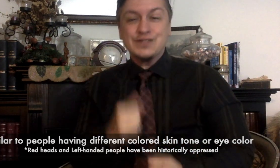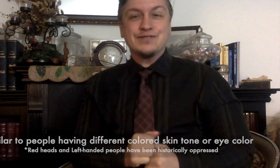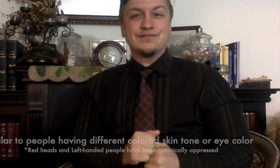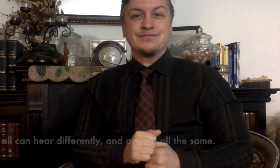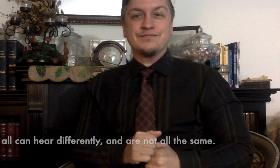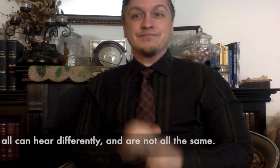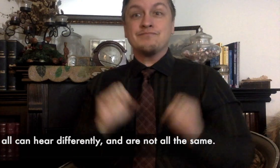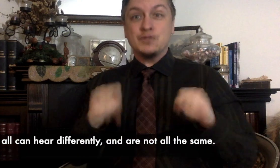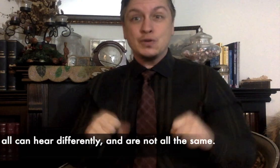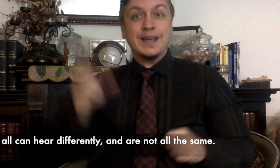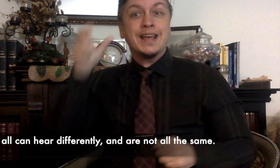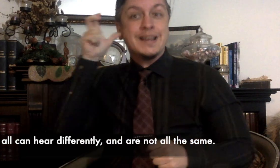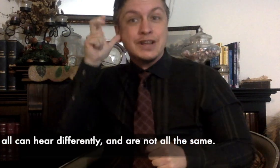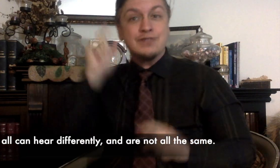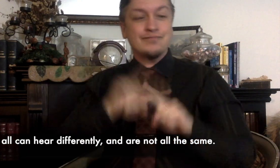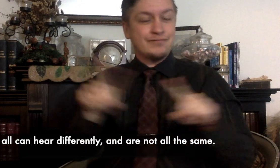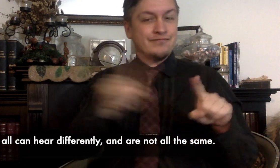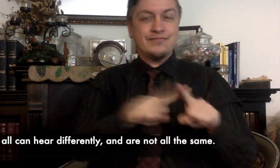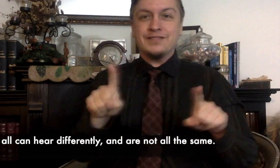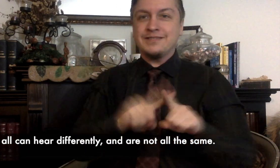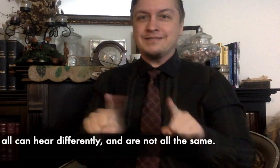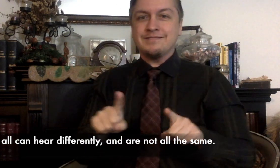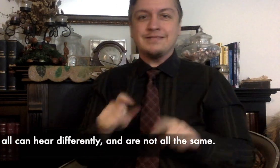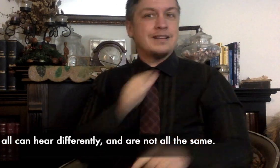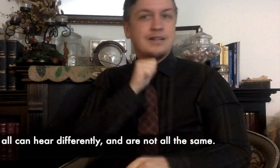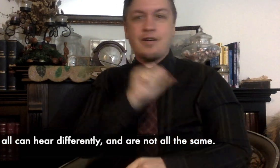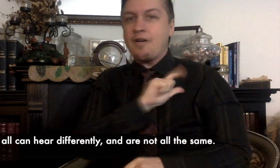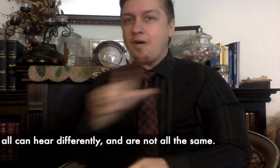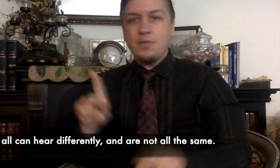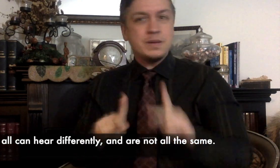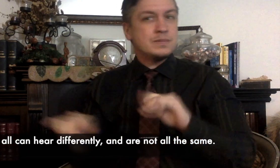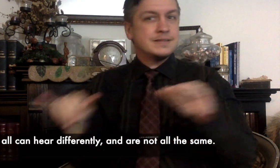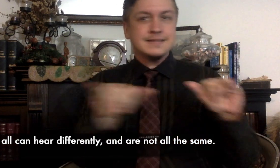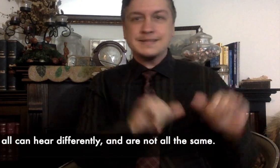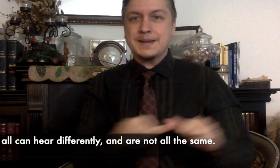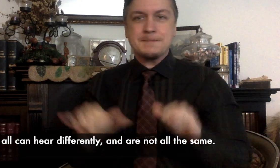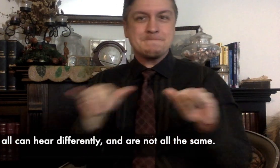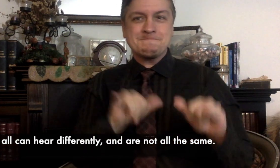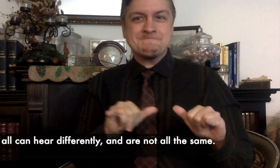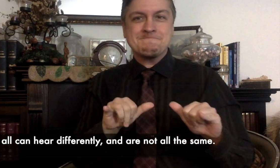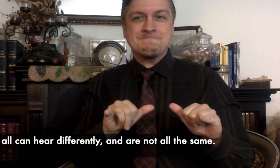color. We all can hear differently, we're not all the same.